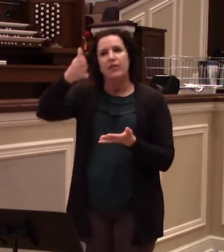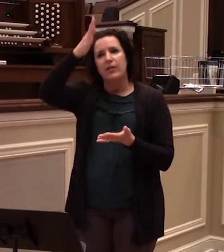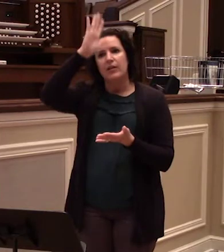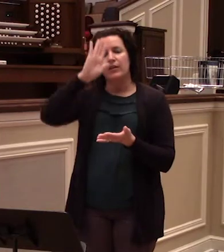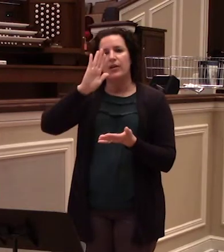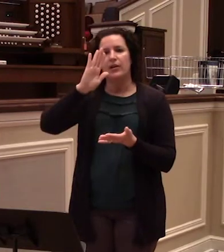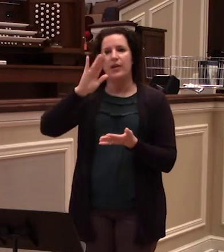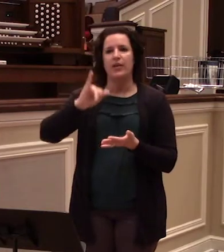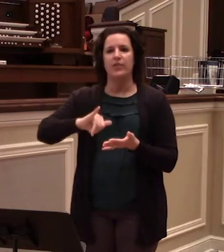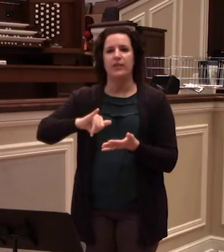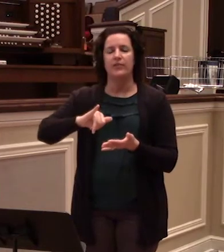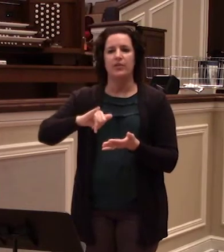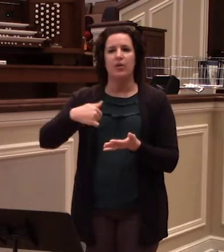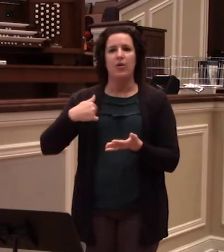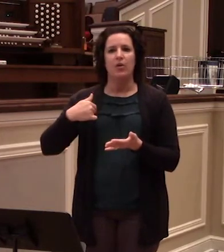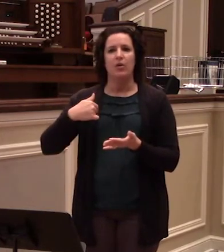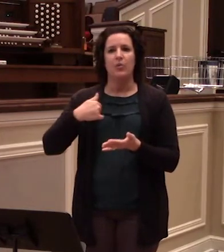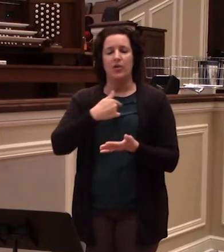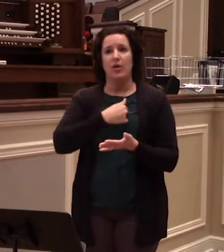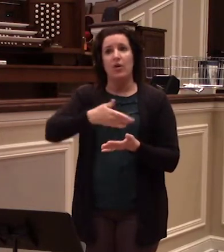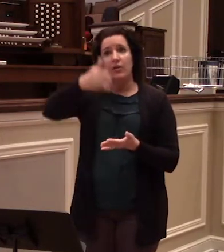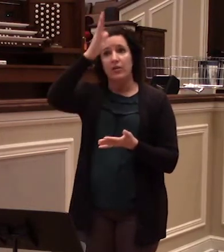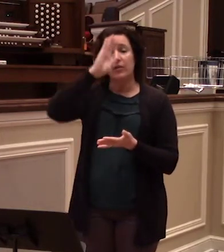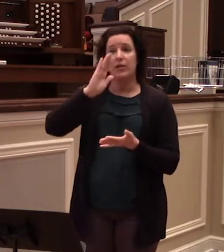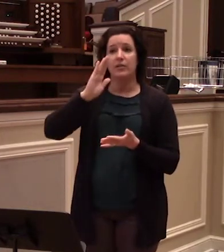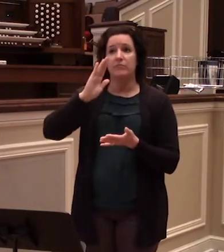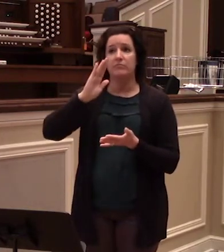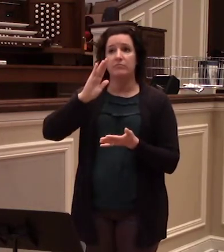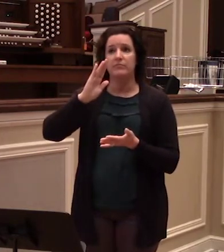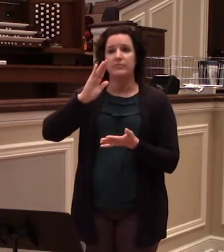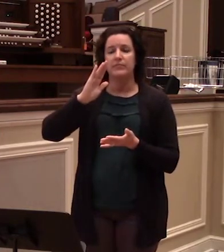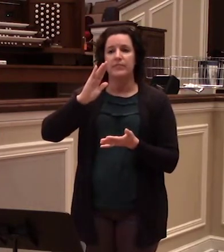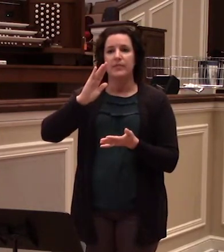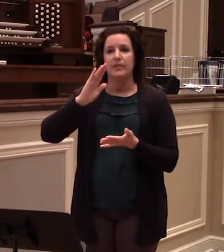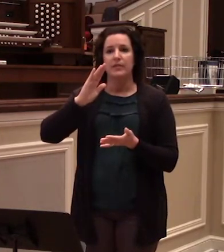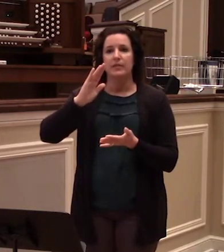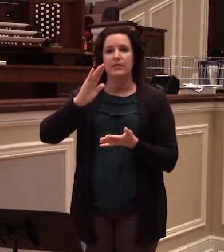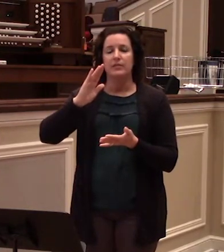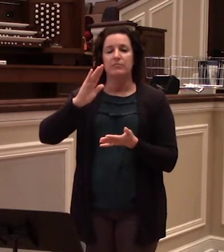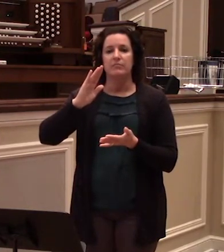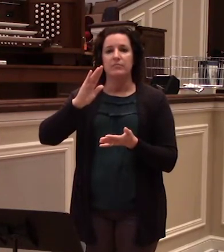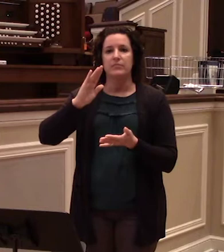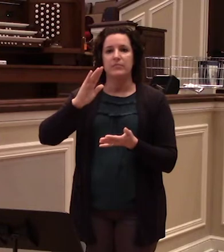what our God looks like. He looks like this.